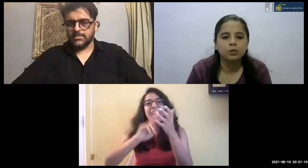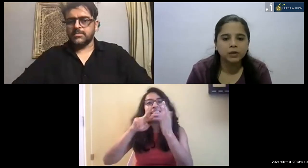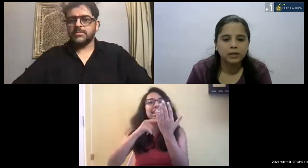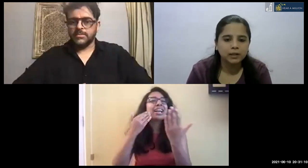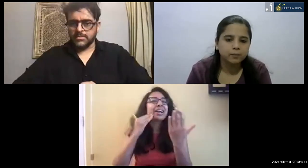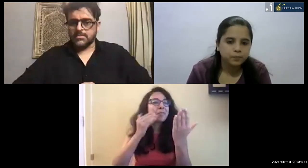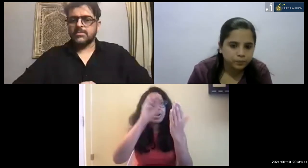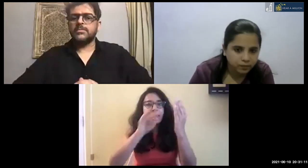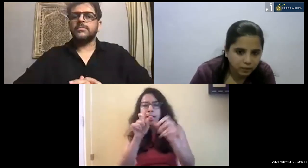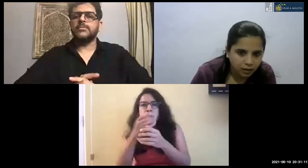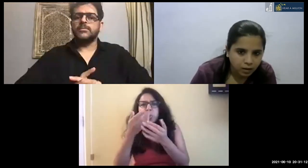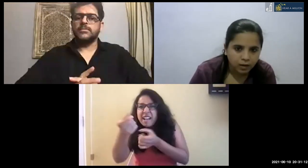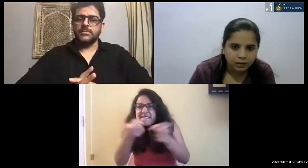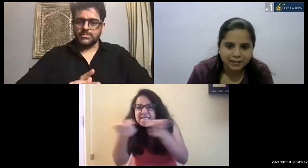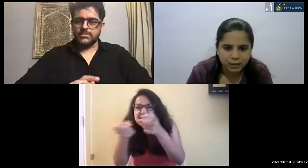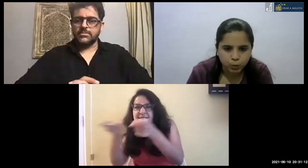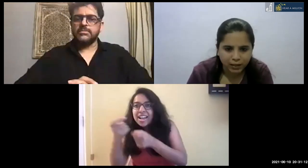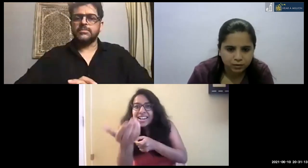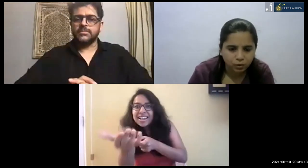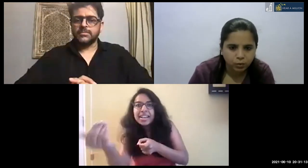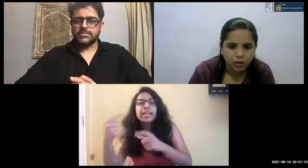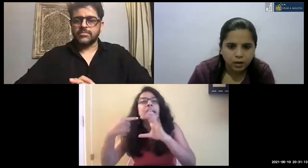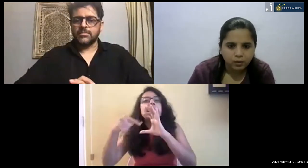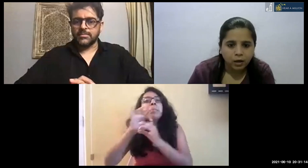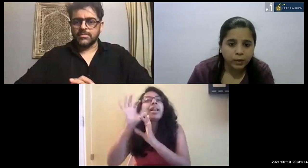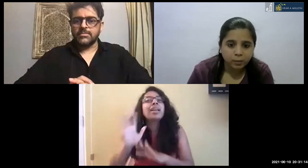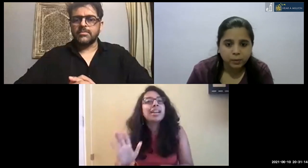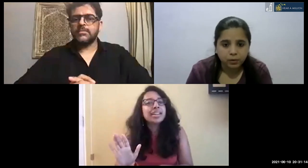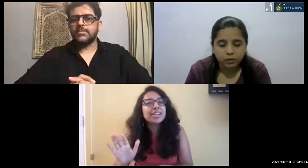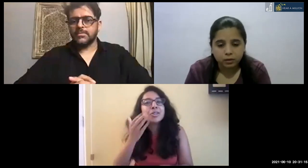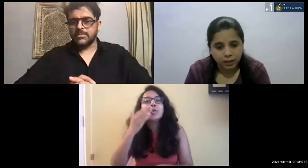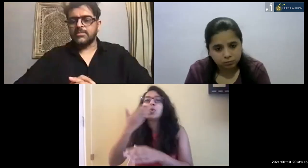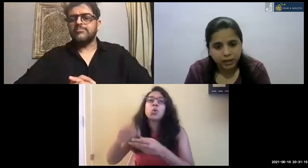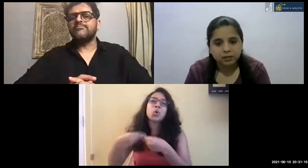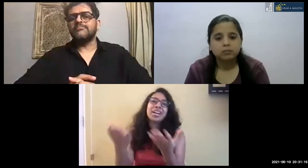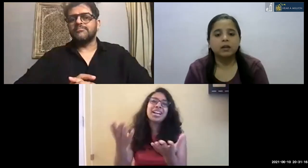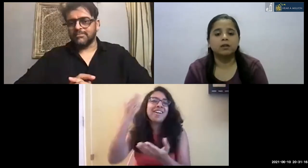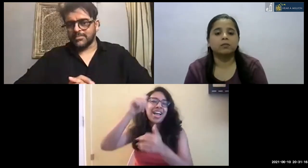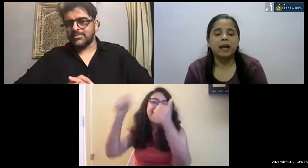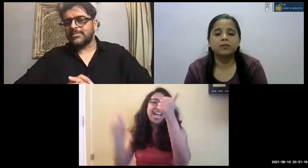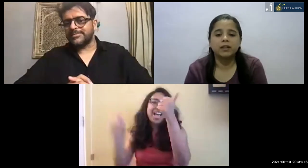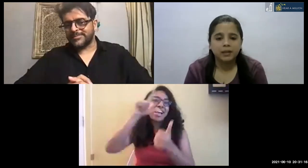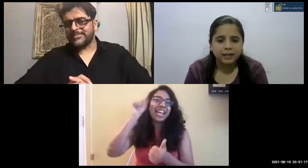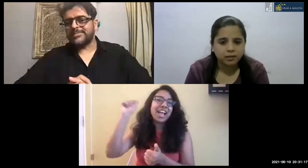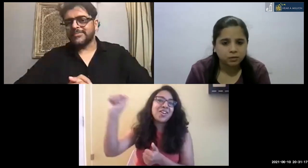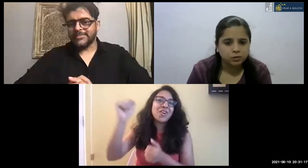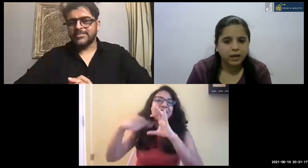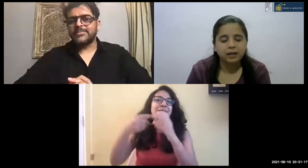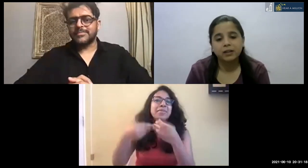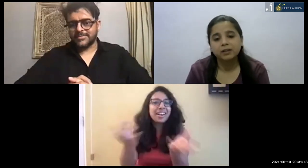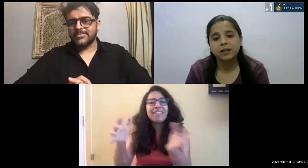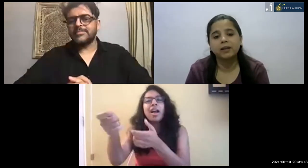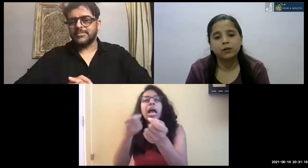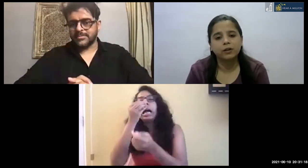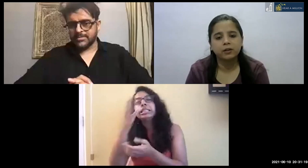have Google class as well. So where people could come, and we have the email IDs also.